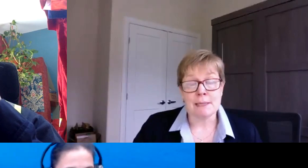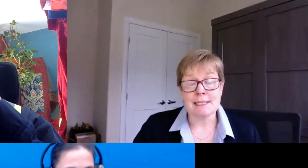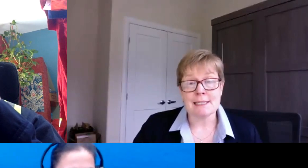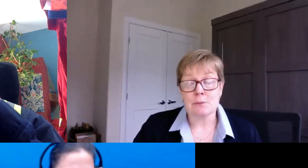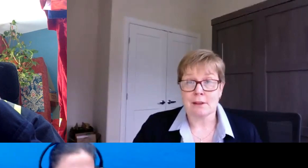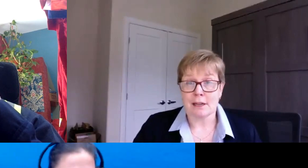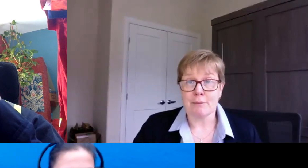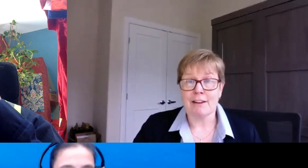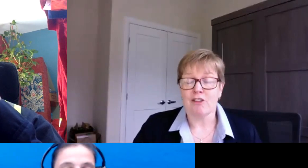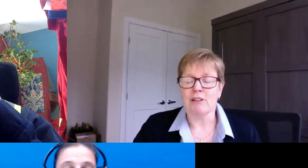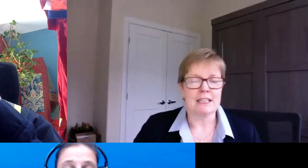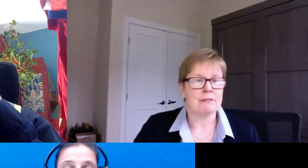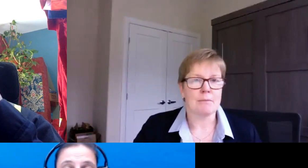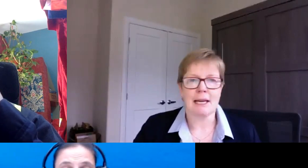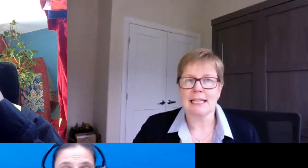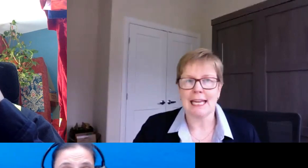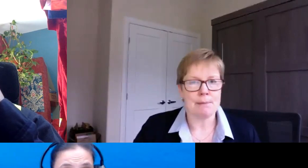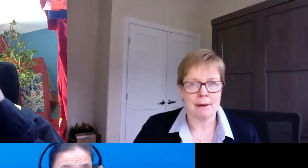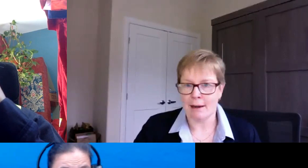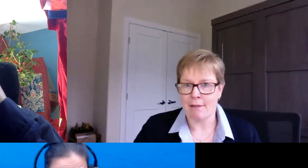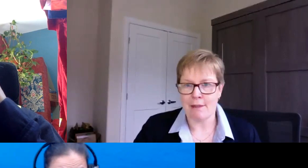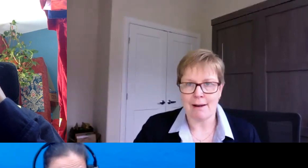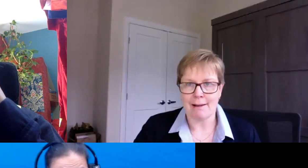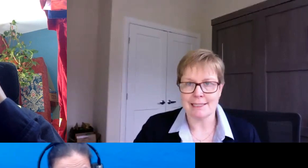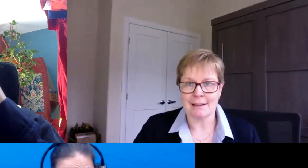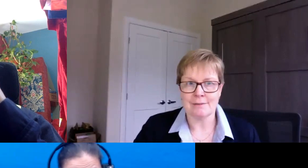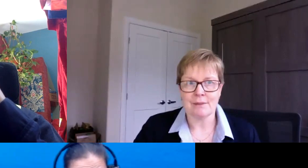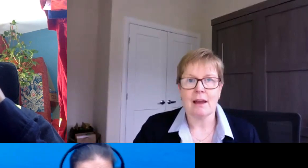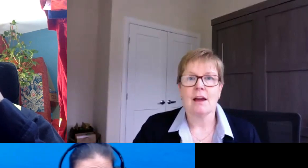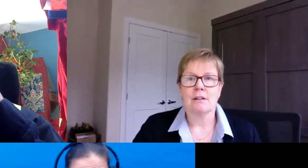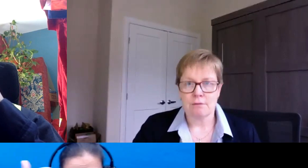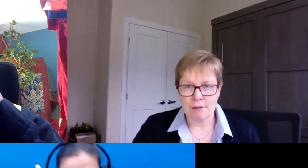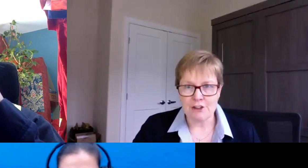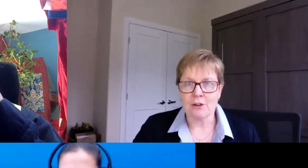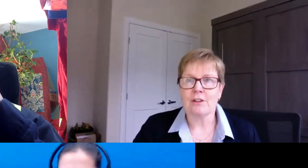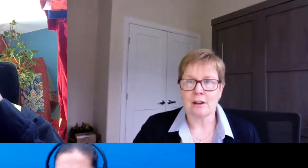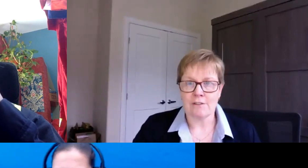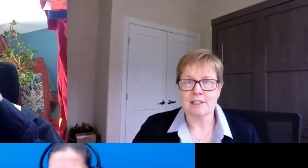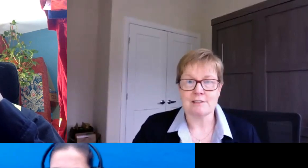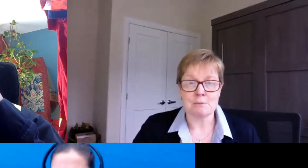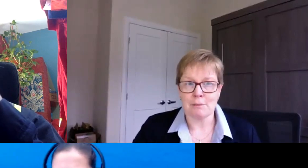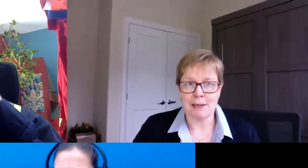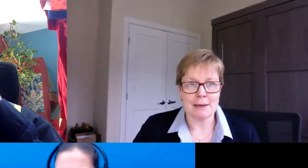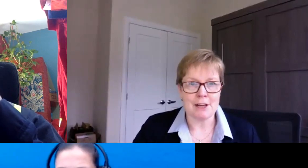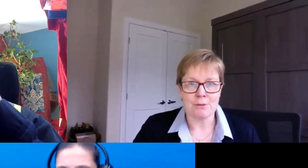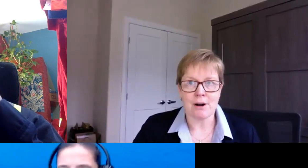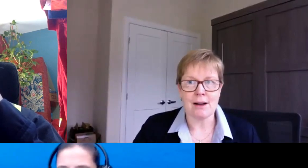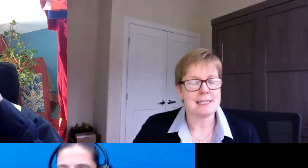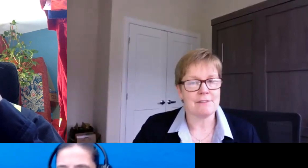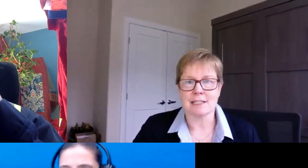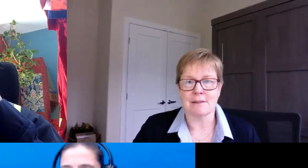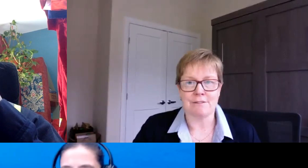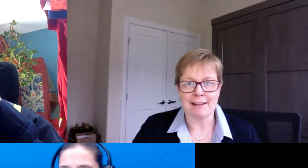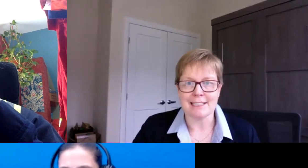If you want to do business with the government, really recommend you keep an eye on the buy and sell. Reach out to the Office of Small and